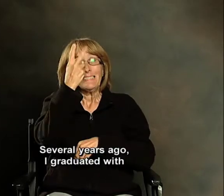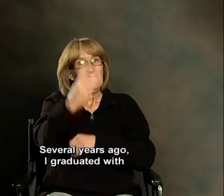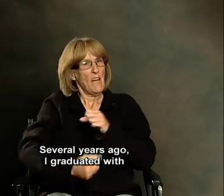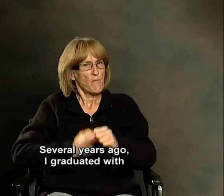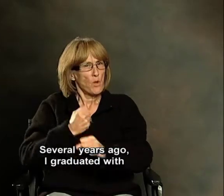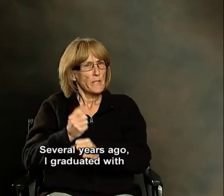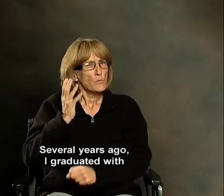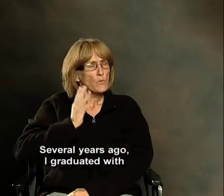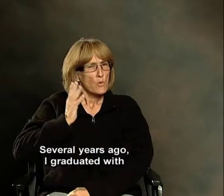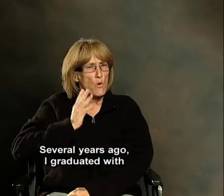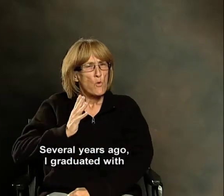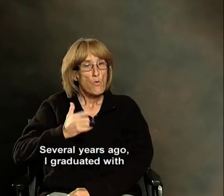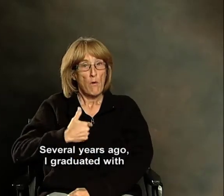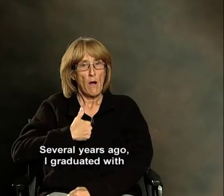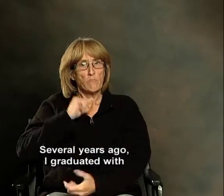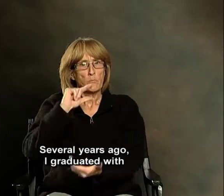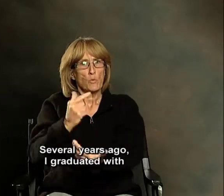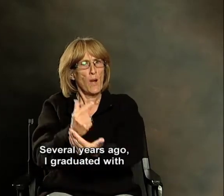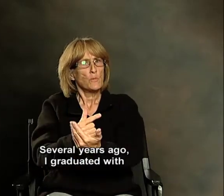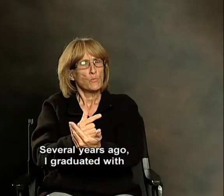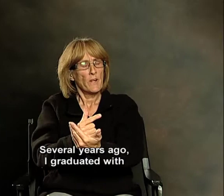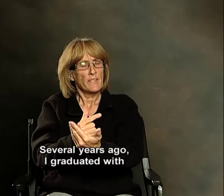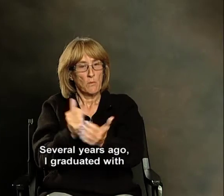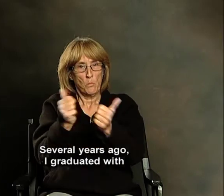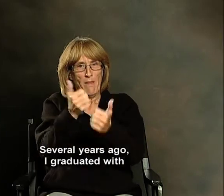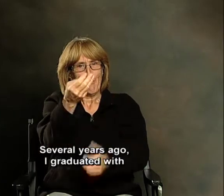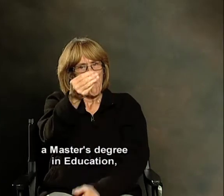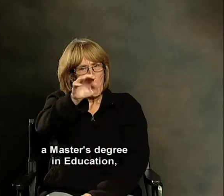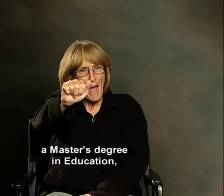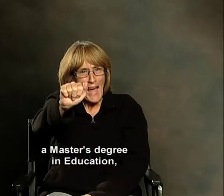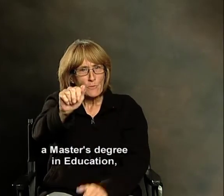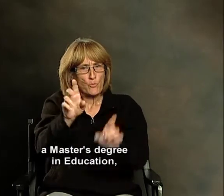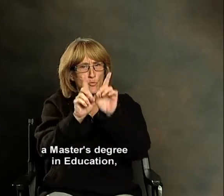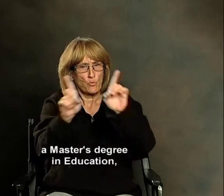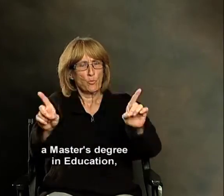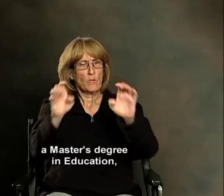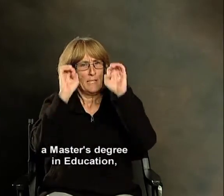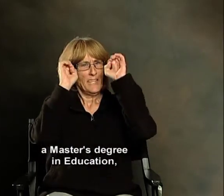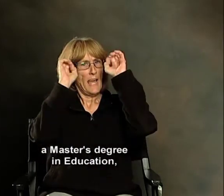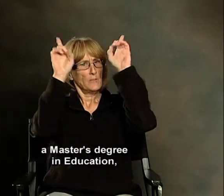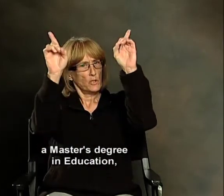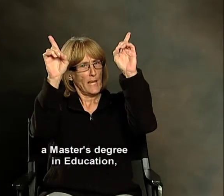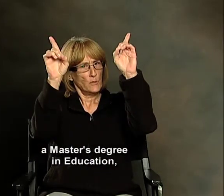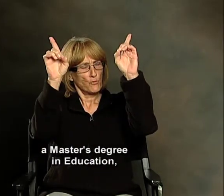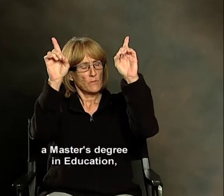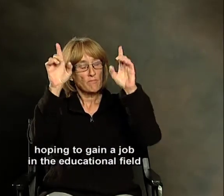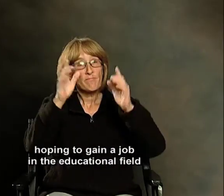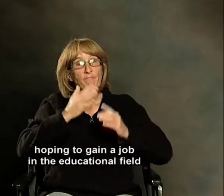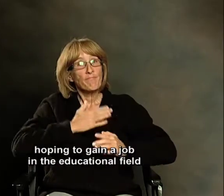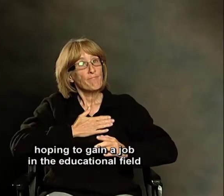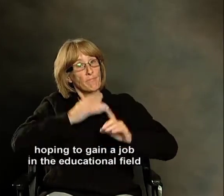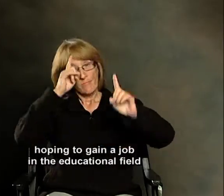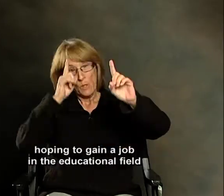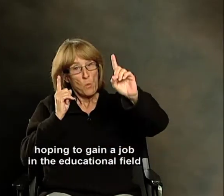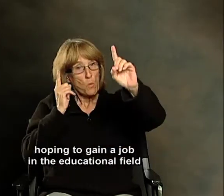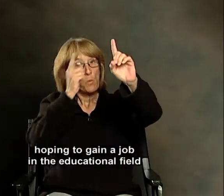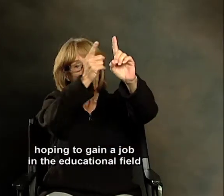Several years ago, I graduated with a master's degree in education, hoping to gain a job in